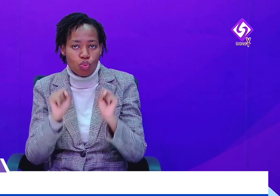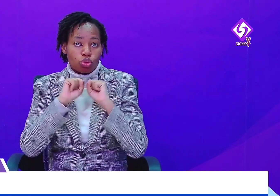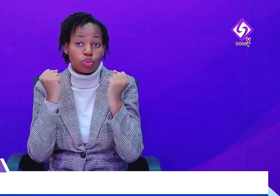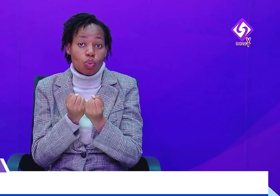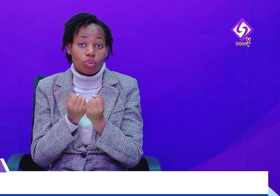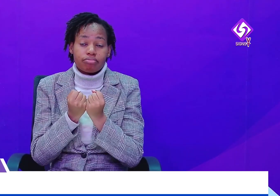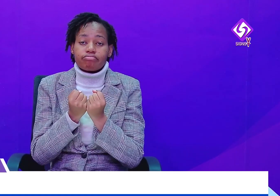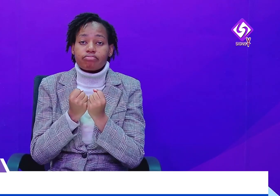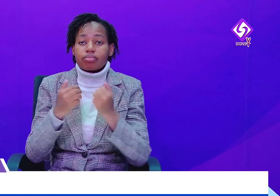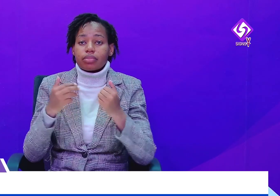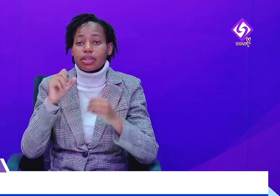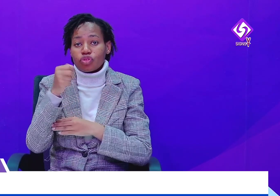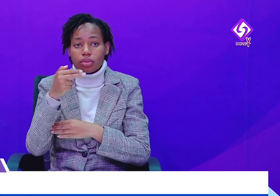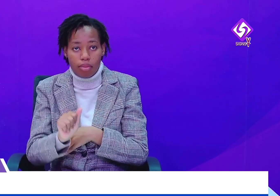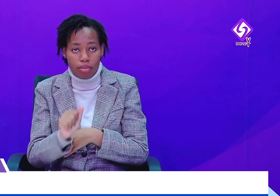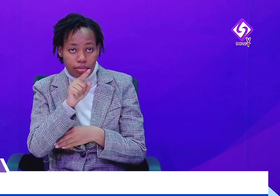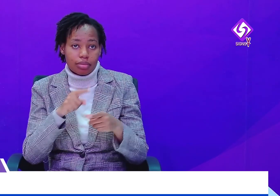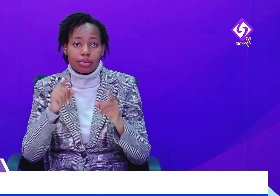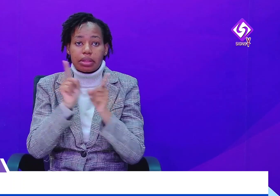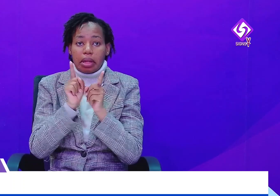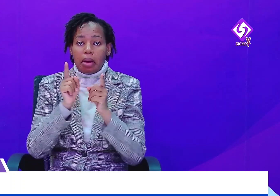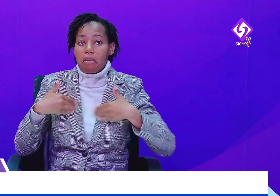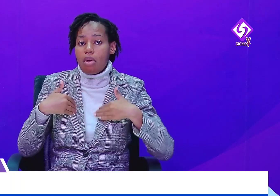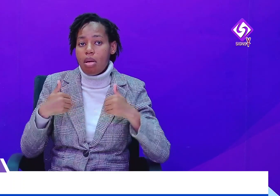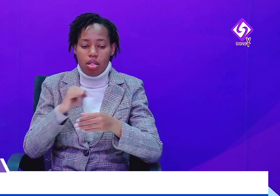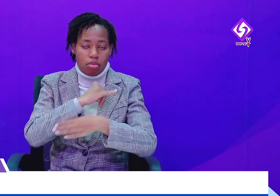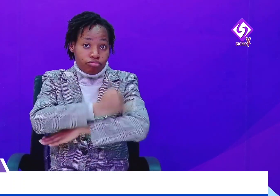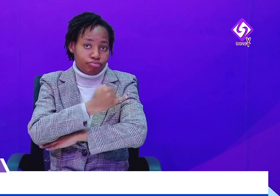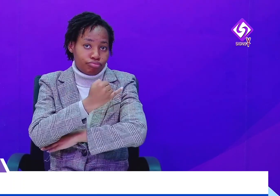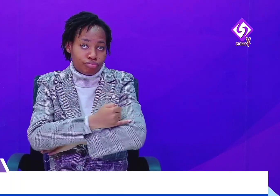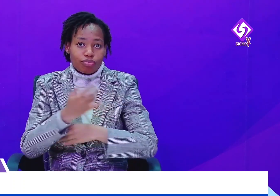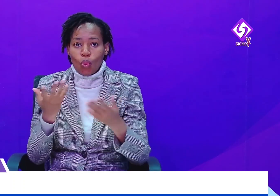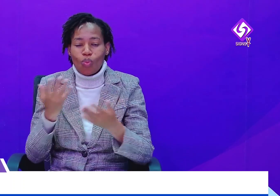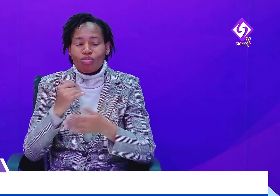new Social Health Authority (SHA) health insurance scheme.